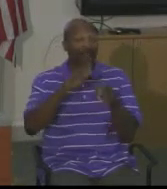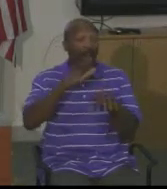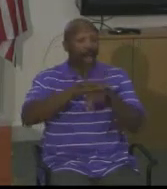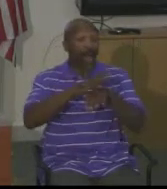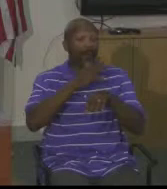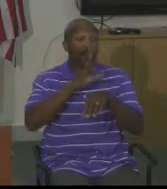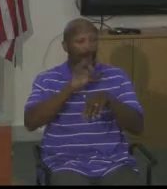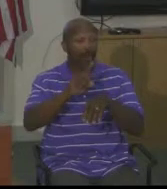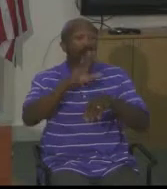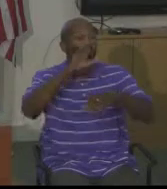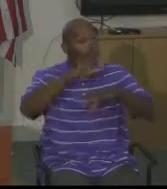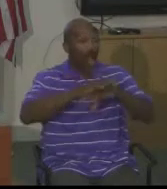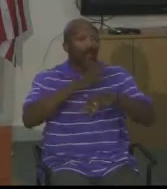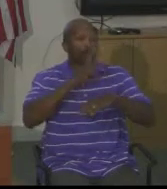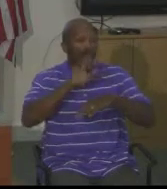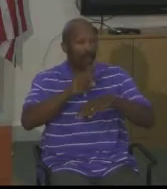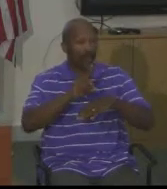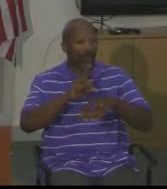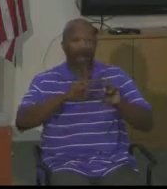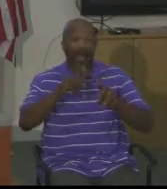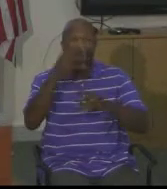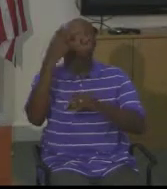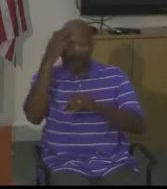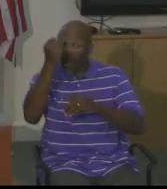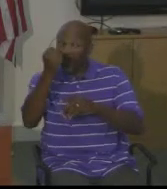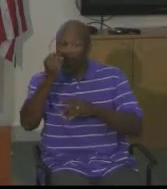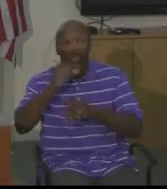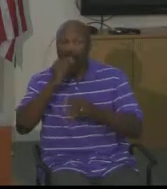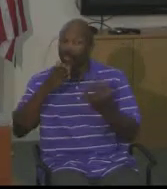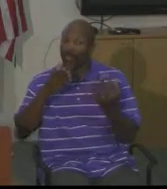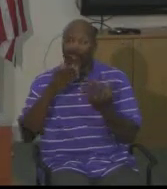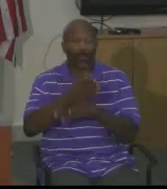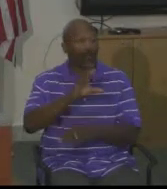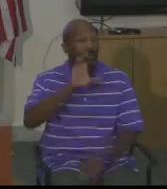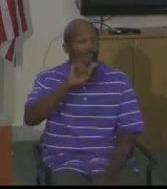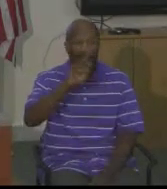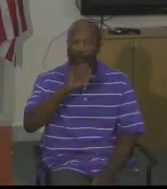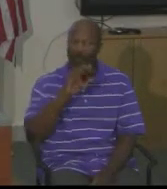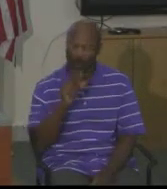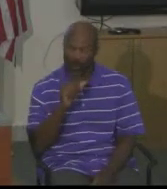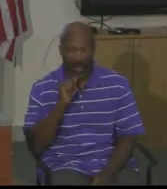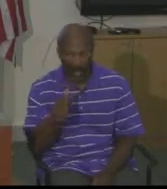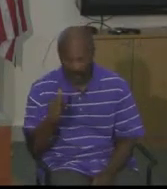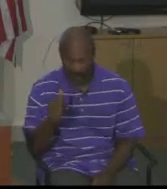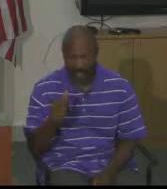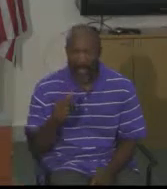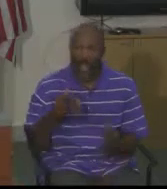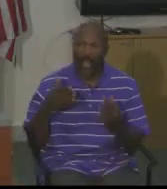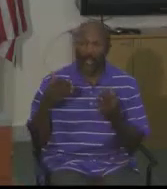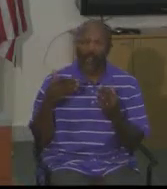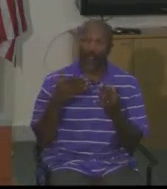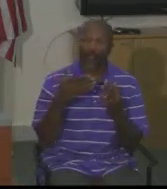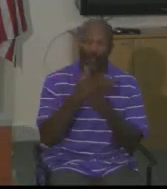motherboard is actually on the motherboard. Memory doesn't go through a cable. Memory actually goes through the back. And I'll show you when we go